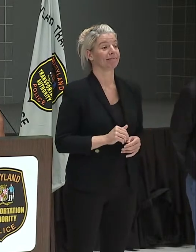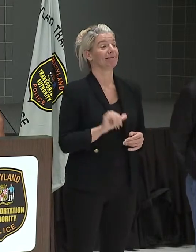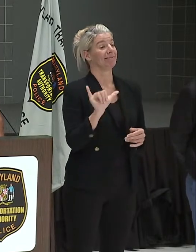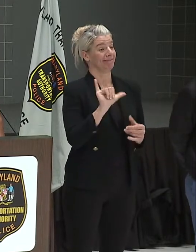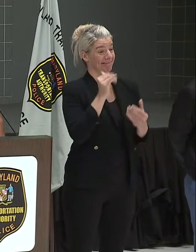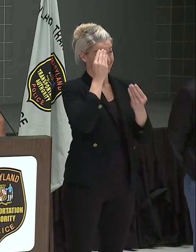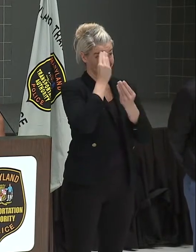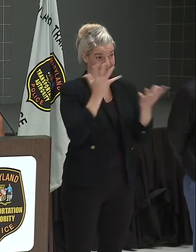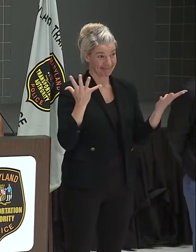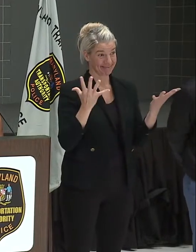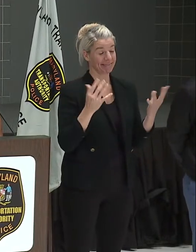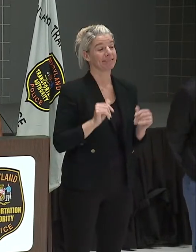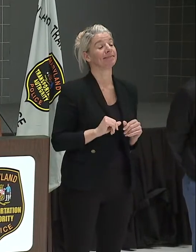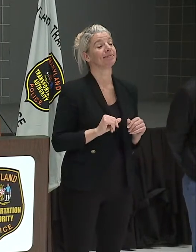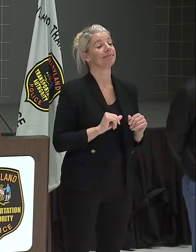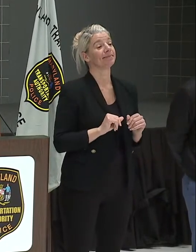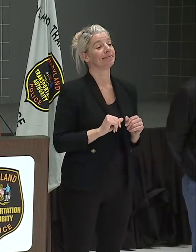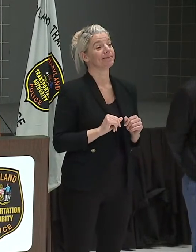about that is this: